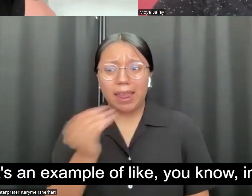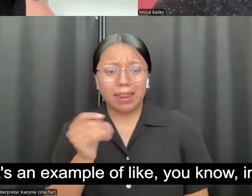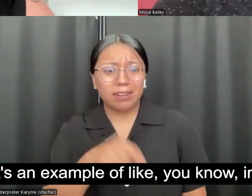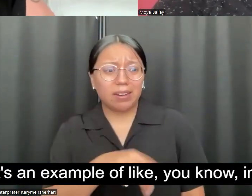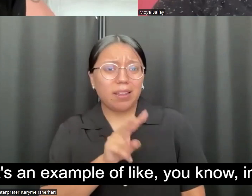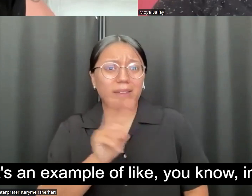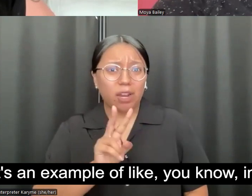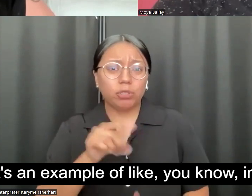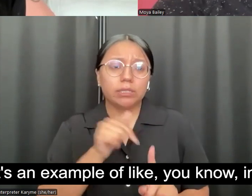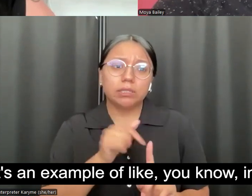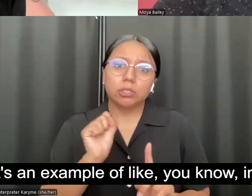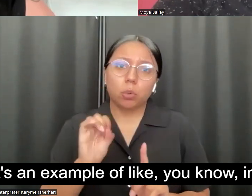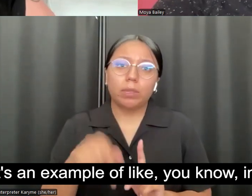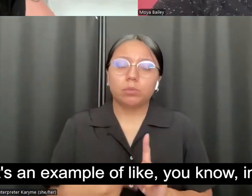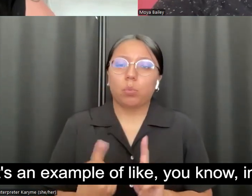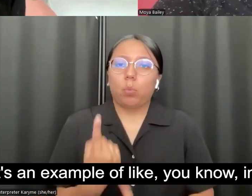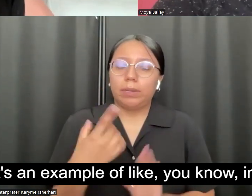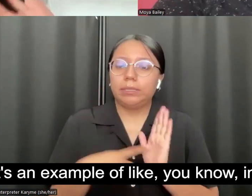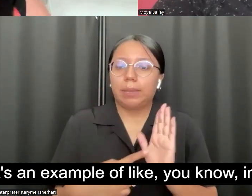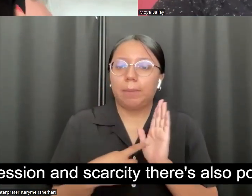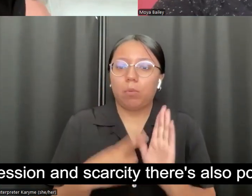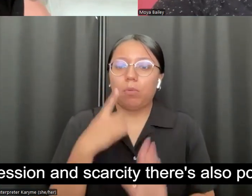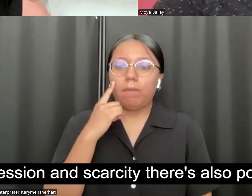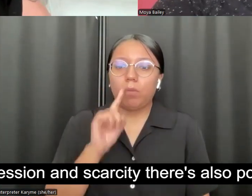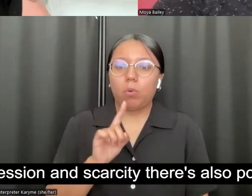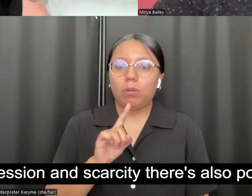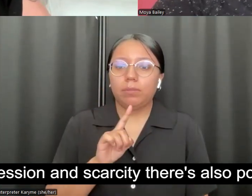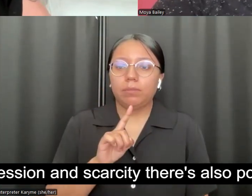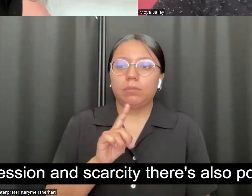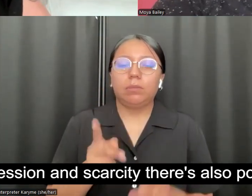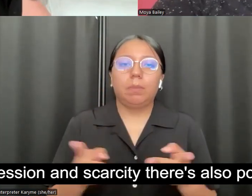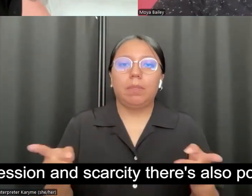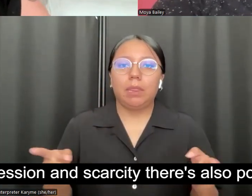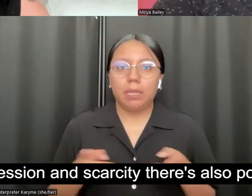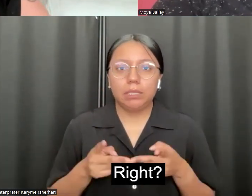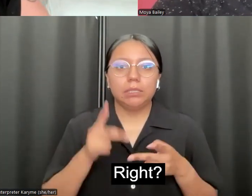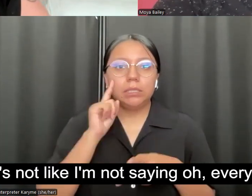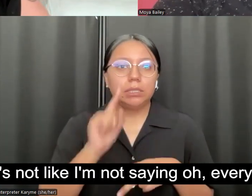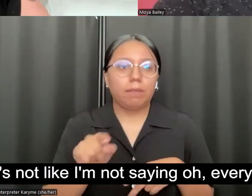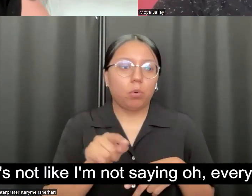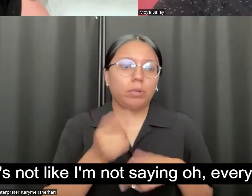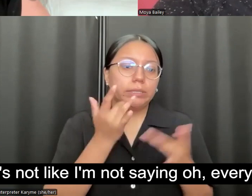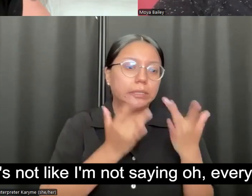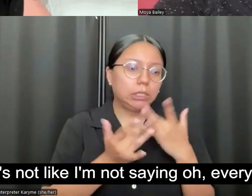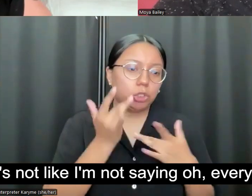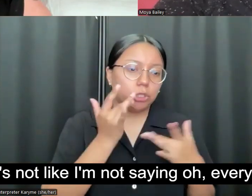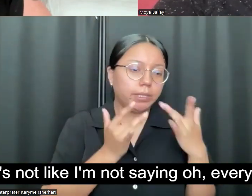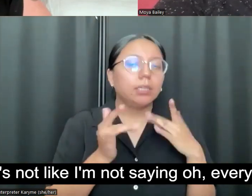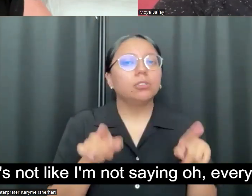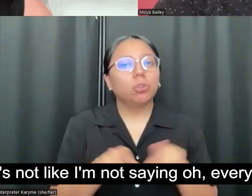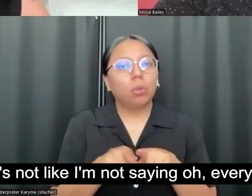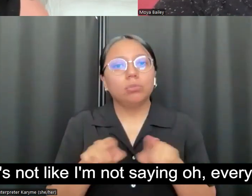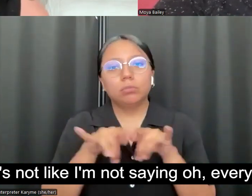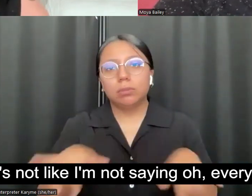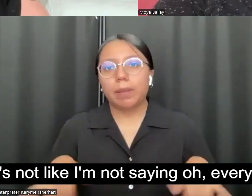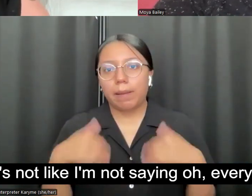an example of like, in places of oppression and scarcity, there's also possibility. Right. And it's not like